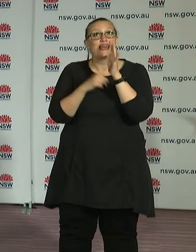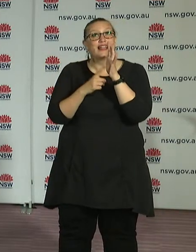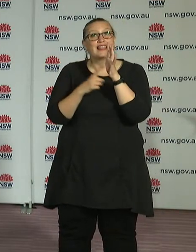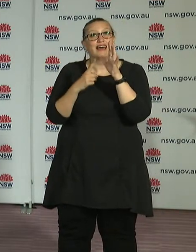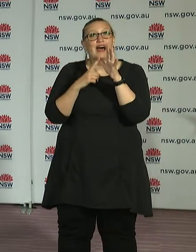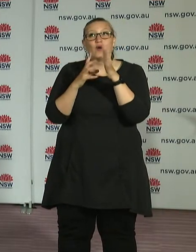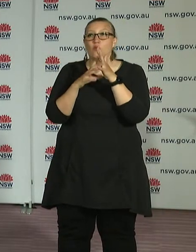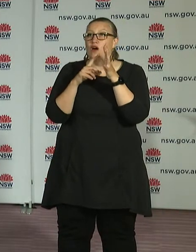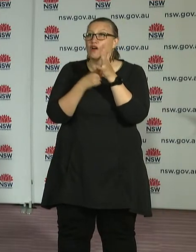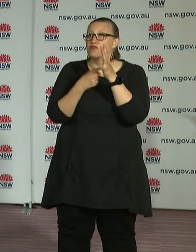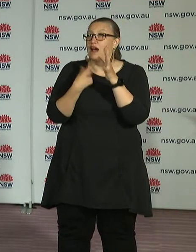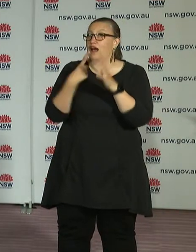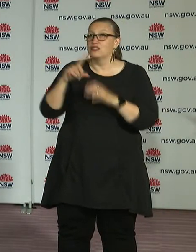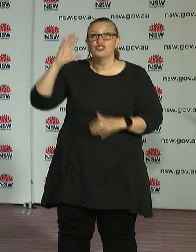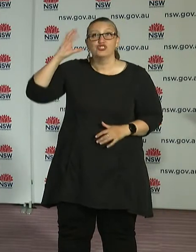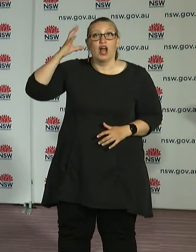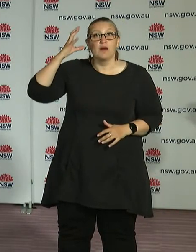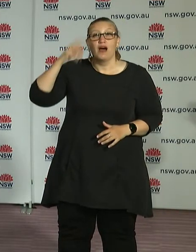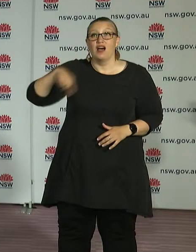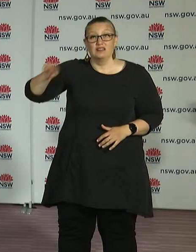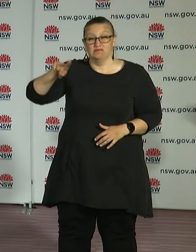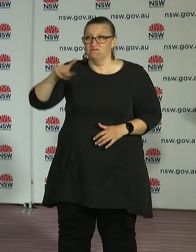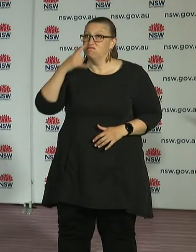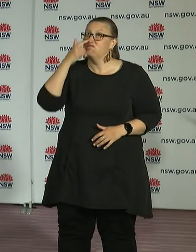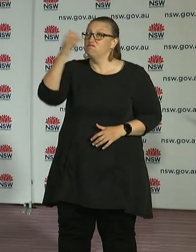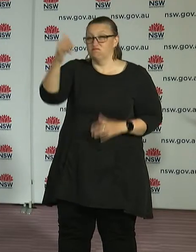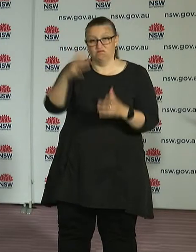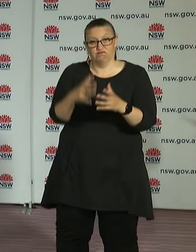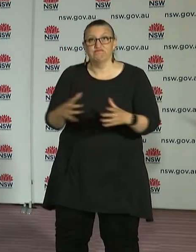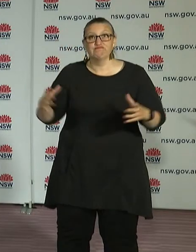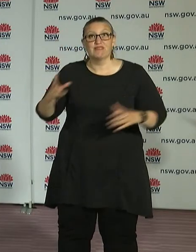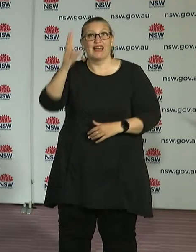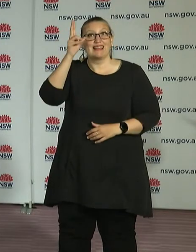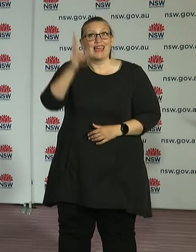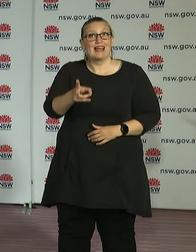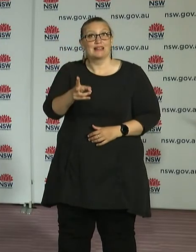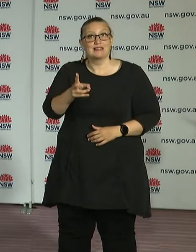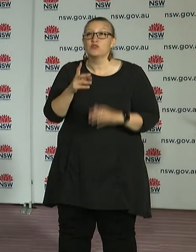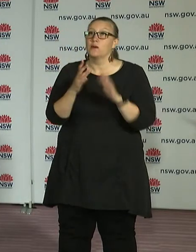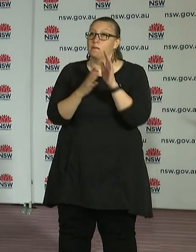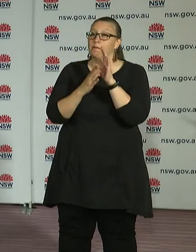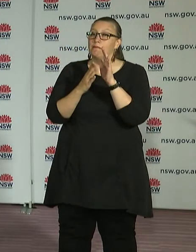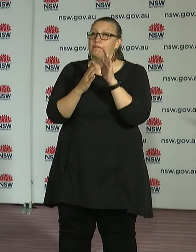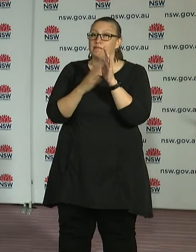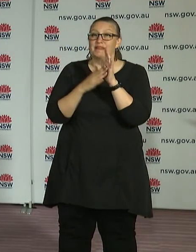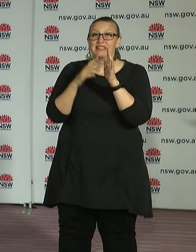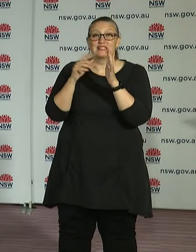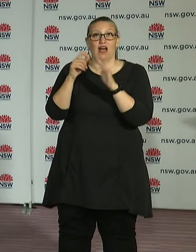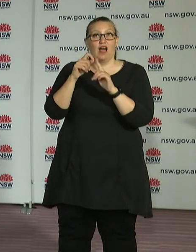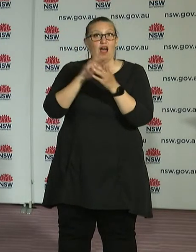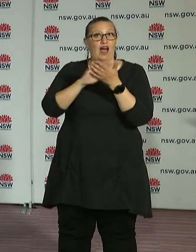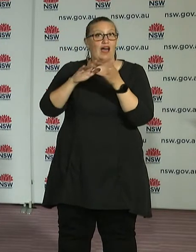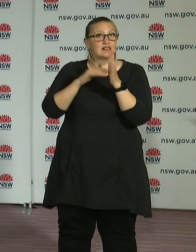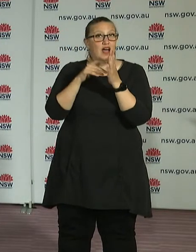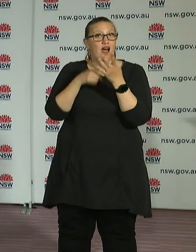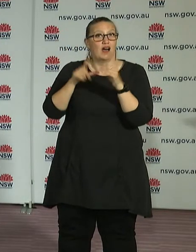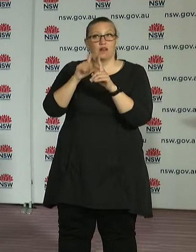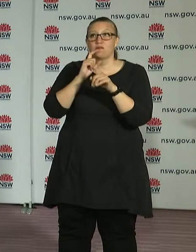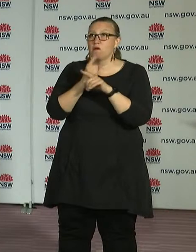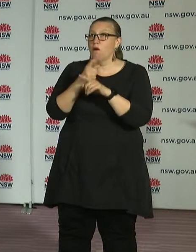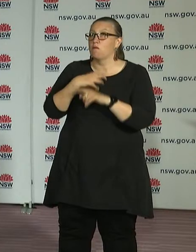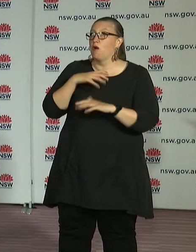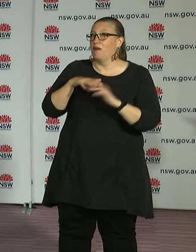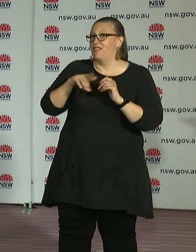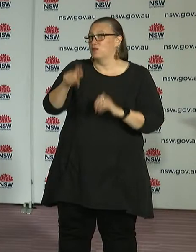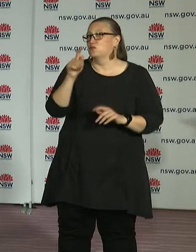Chant and Minister Hazzard will talk about that. So we really need to keep an eye on some of the regional communities who are seeing a surge in cases. Pleasingly,